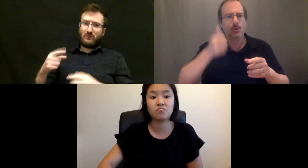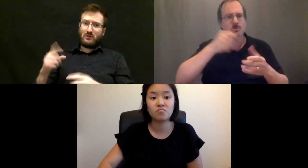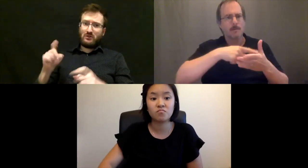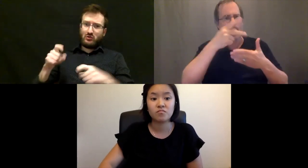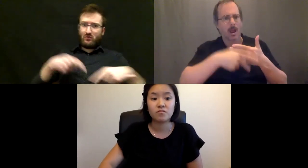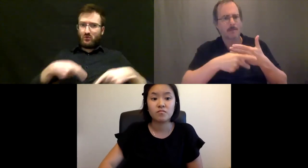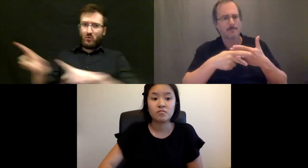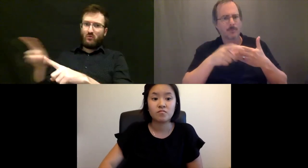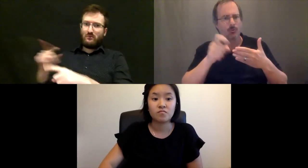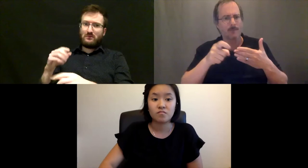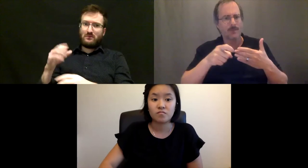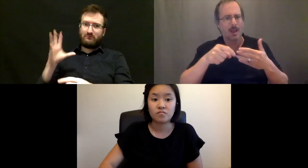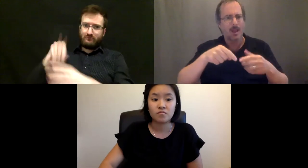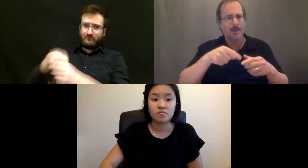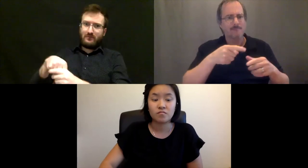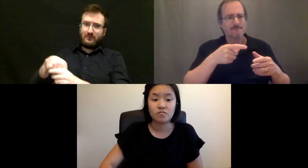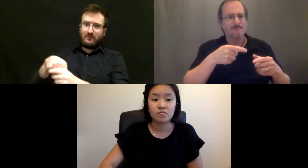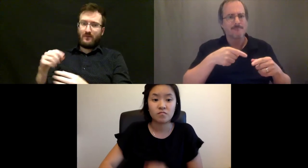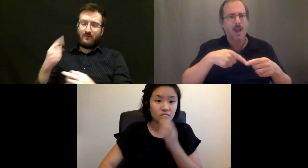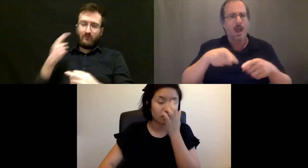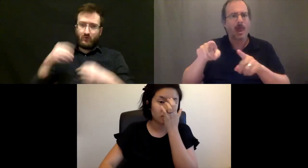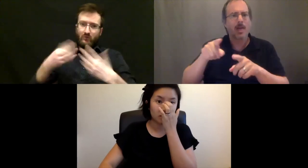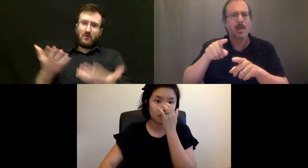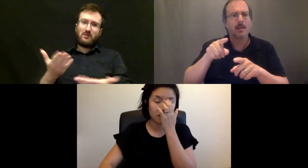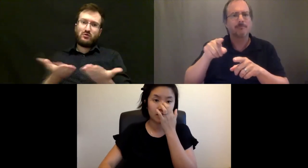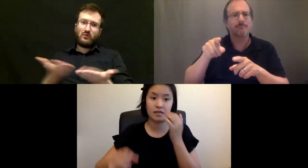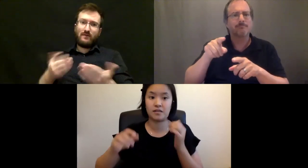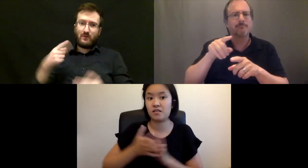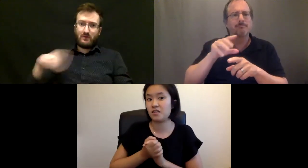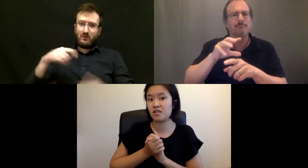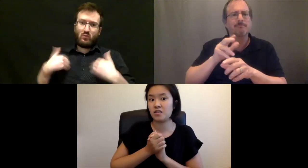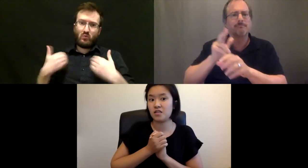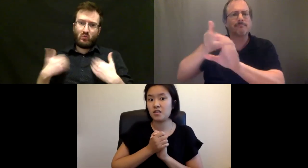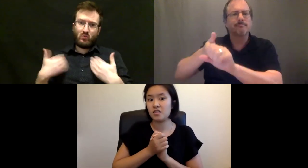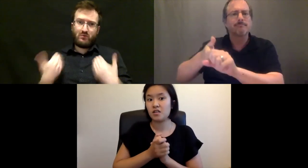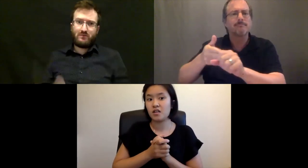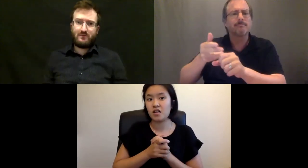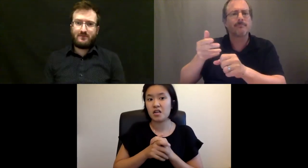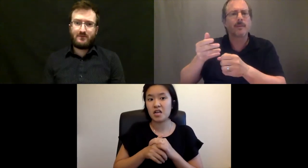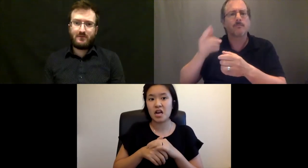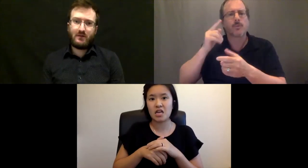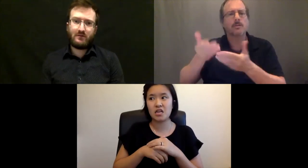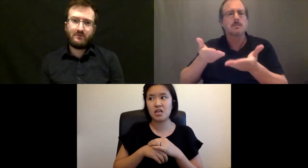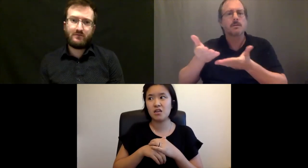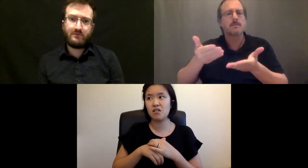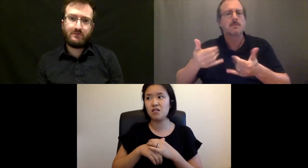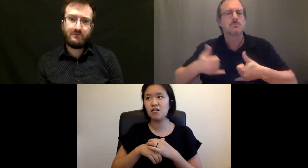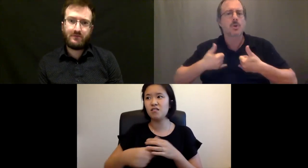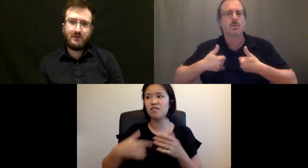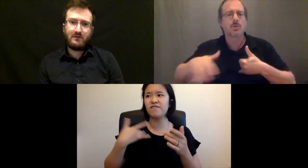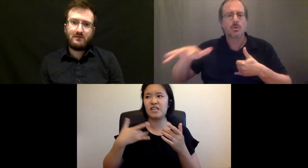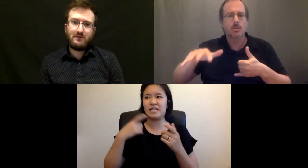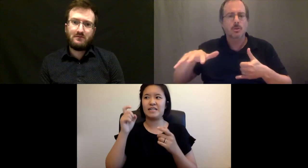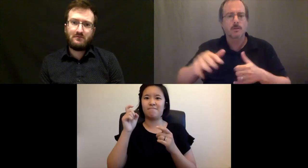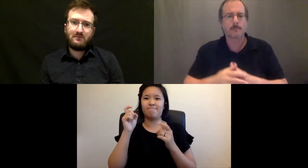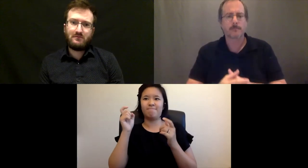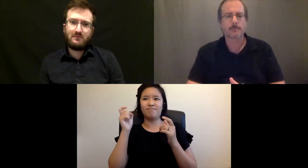There are some previous programs like the Deaf Empowerment Program mentioned. Where would you recommend that youth go to for programs and